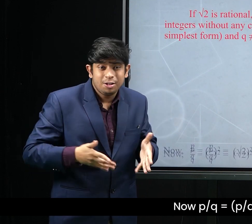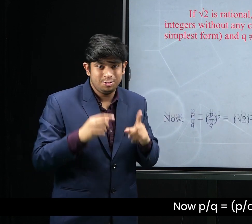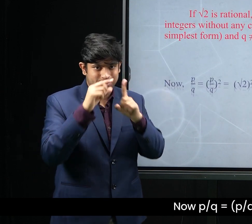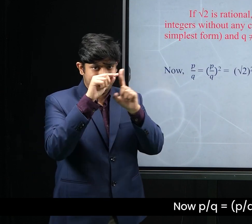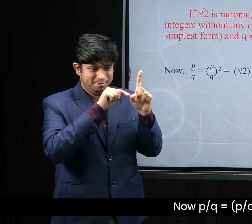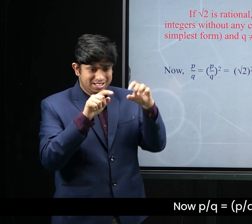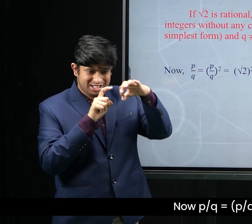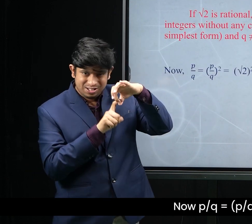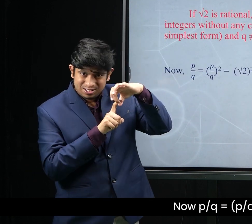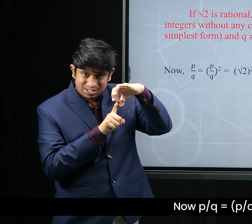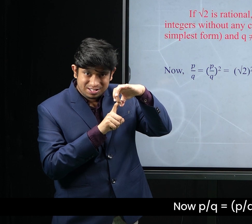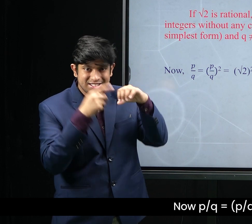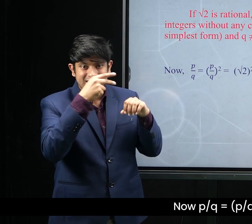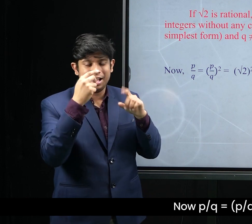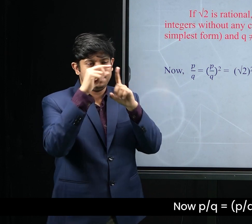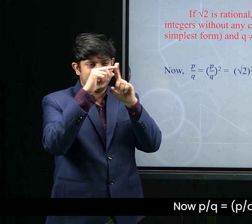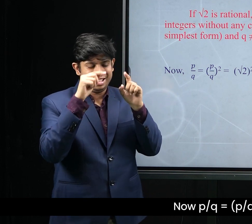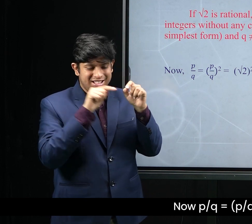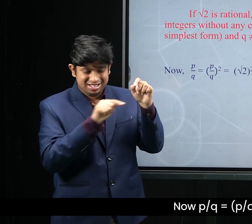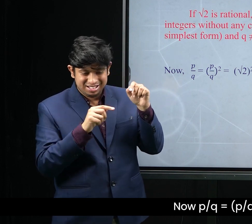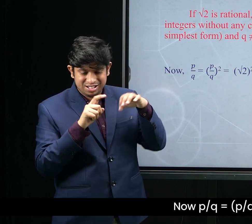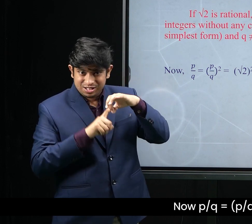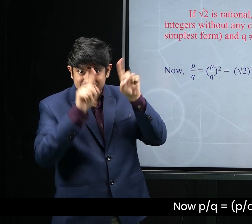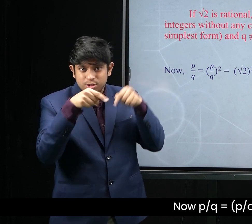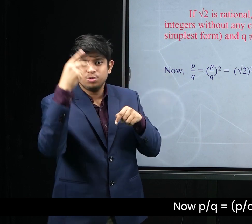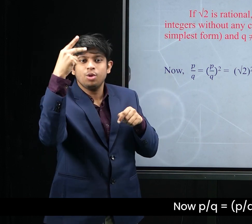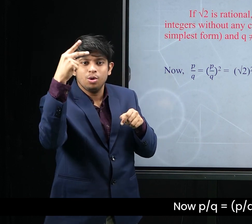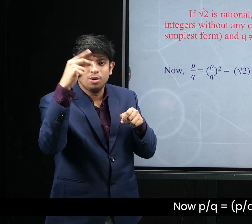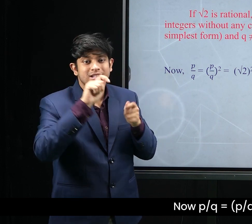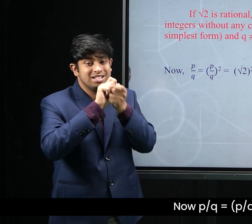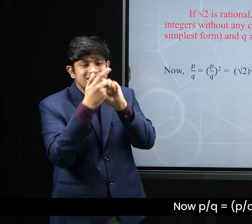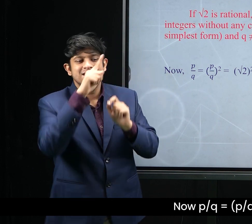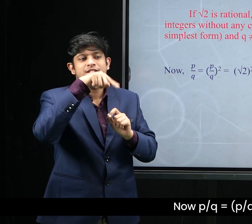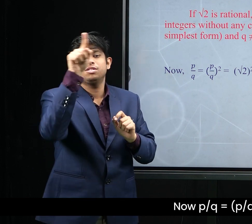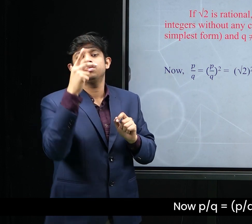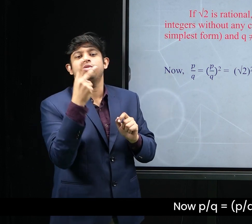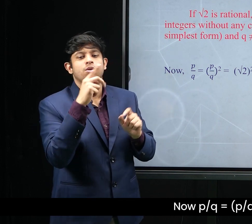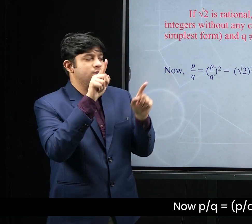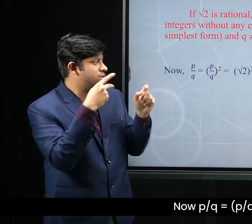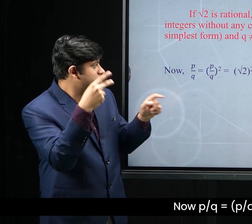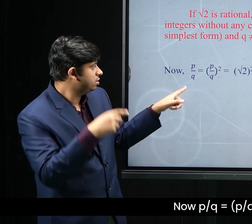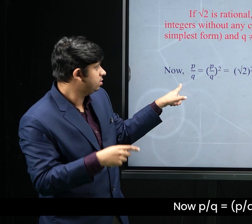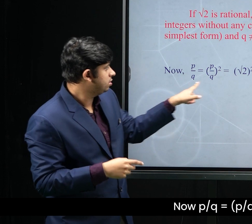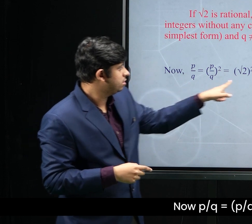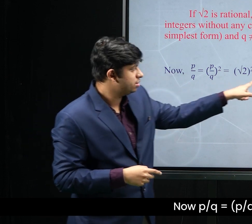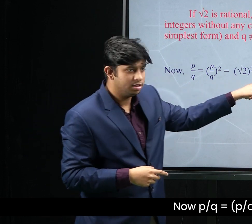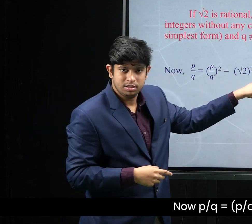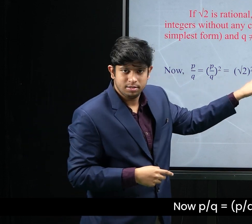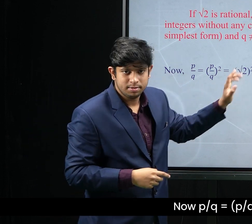Now p by q is equal to p by q whole square is equal to root over 2 into whole square,